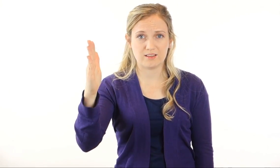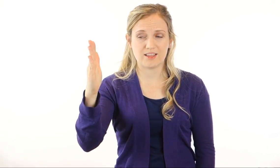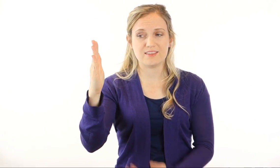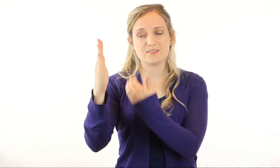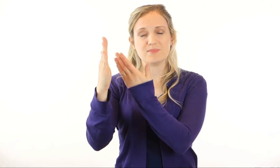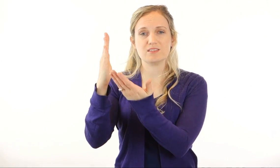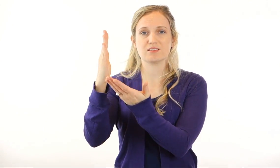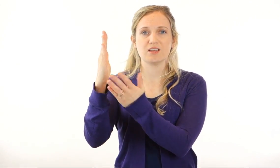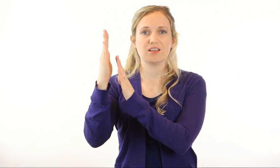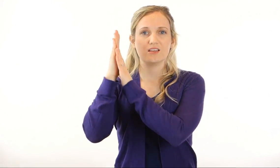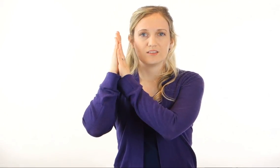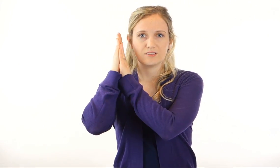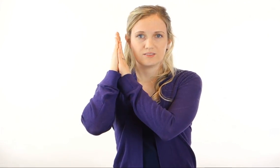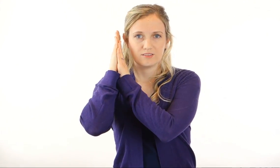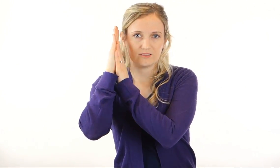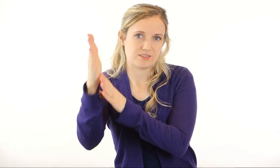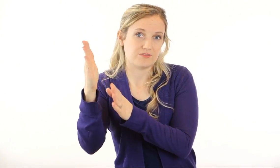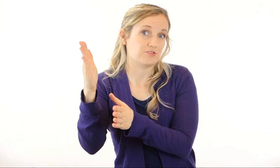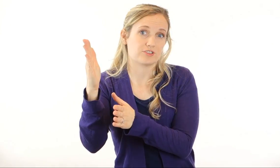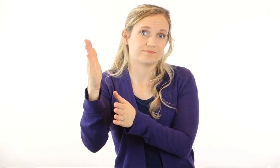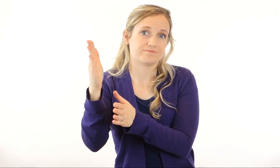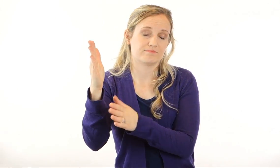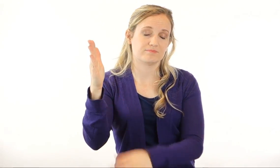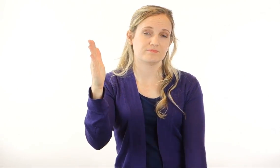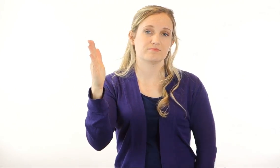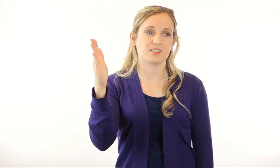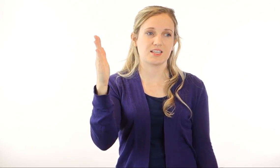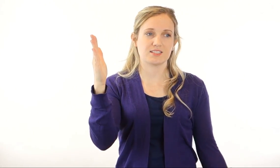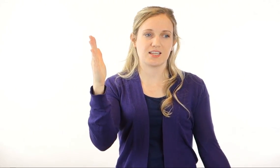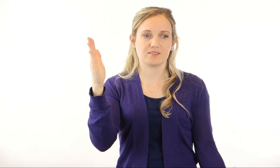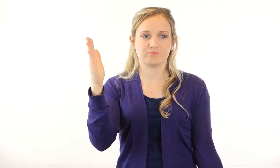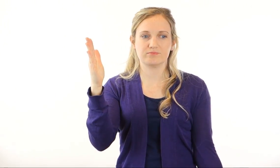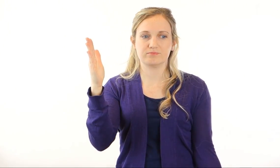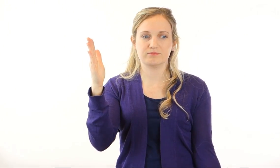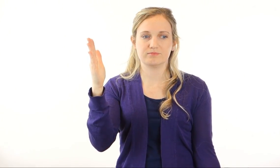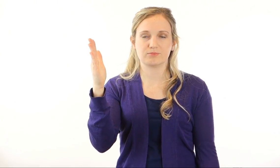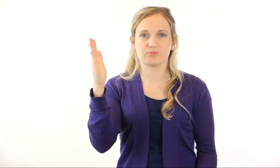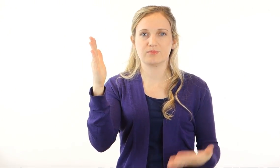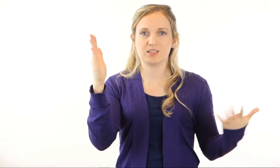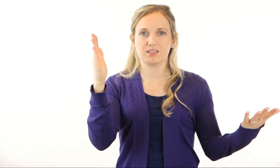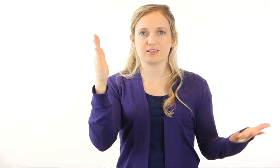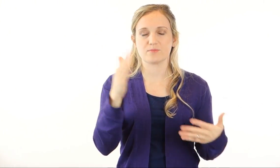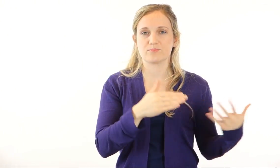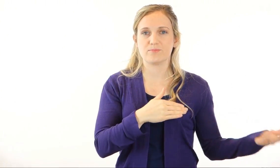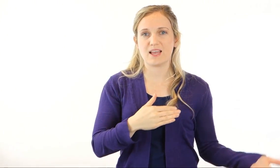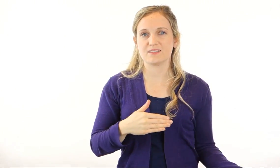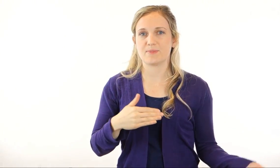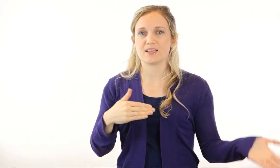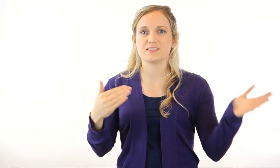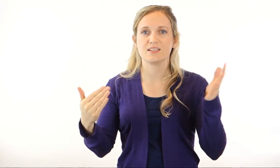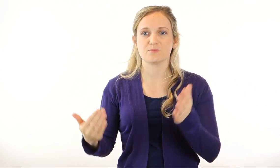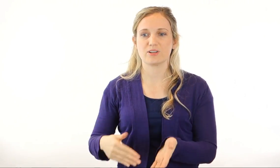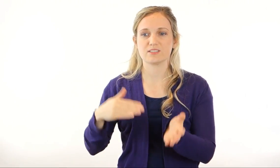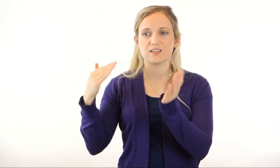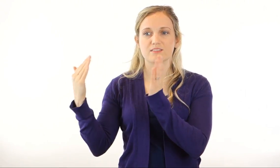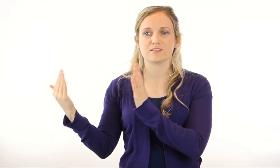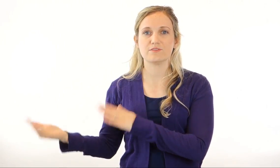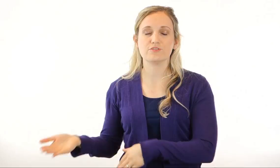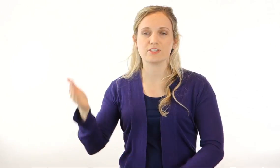will. And this means in the future. It's like saying like past tense, present tense, future